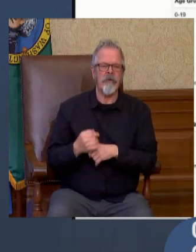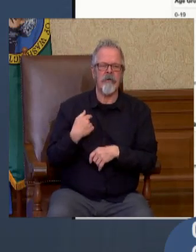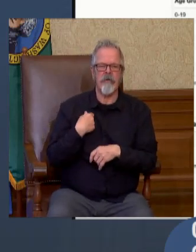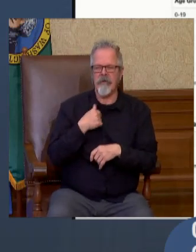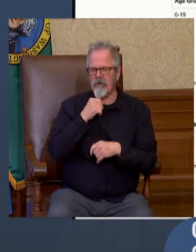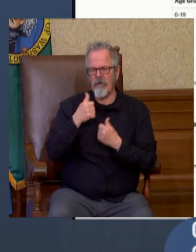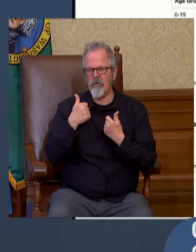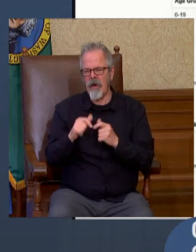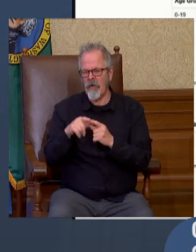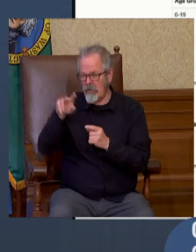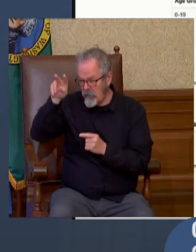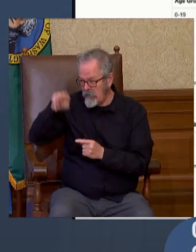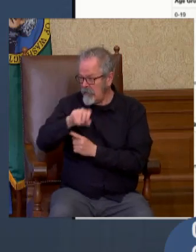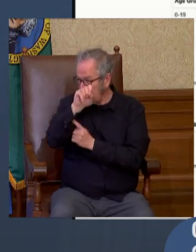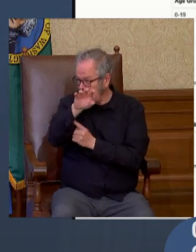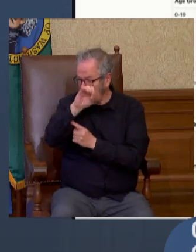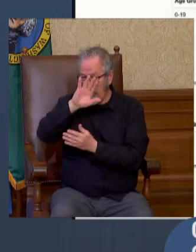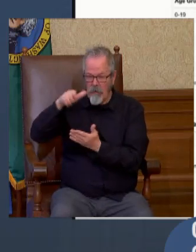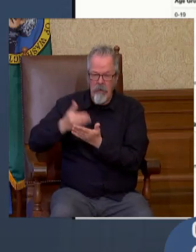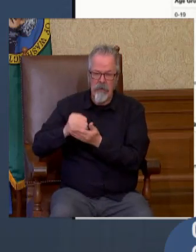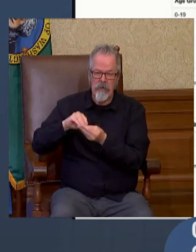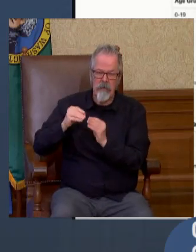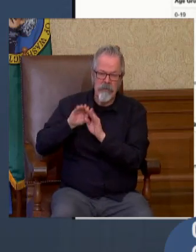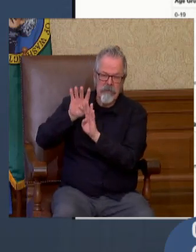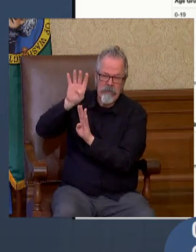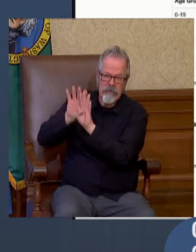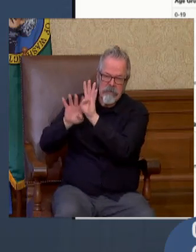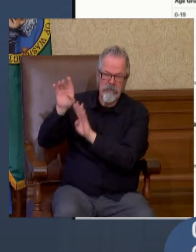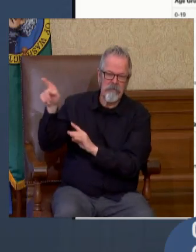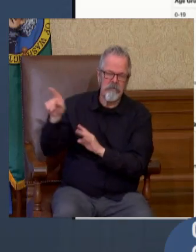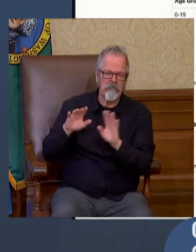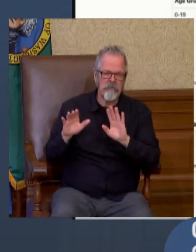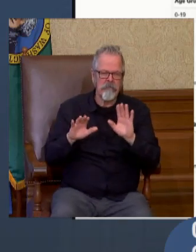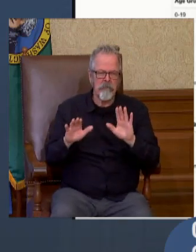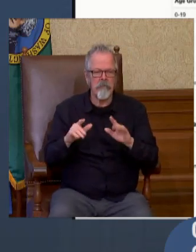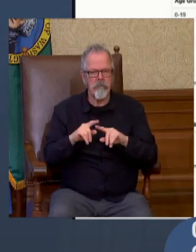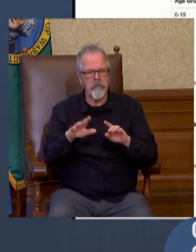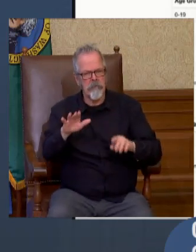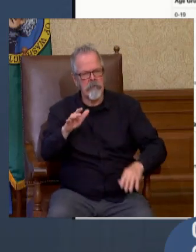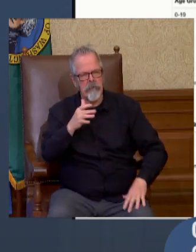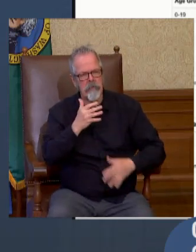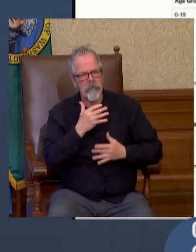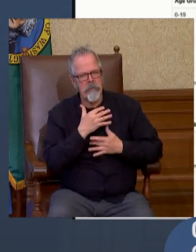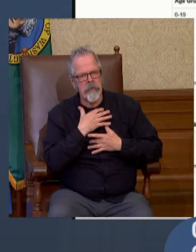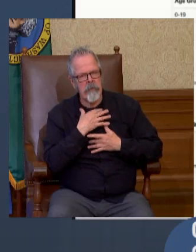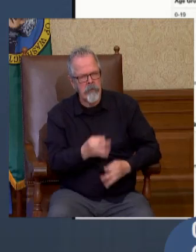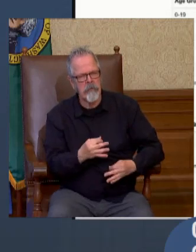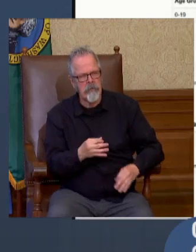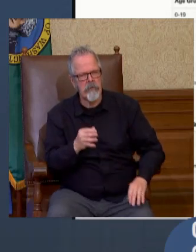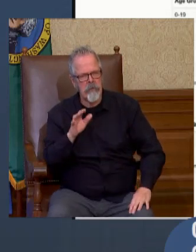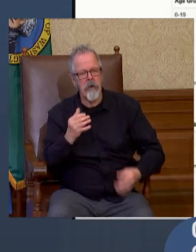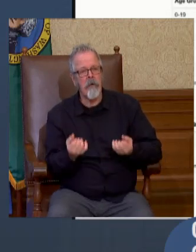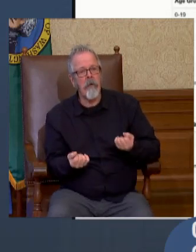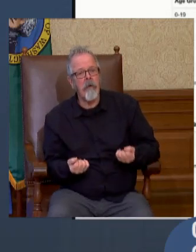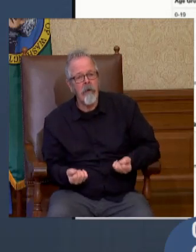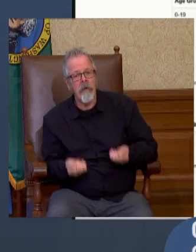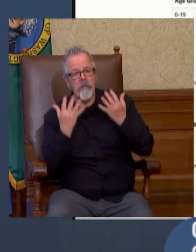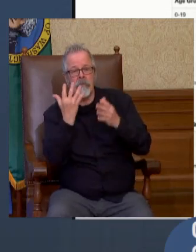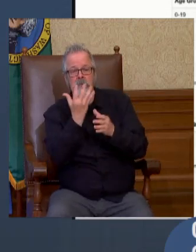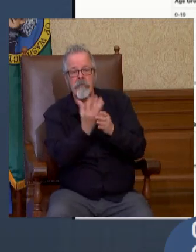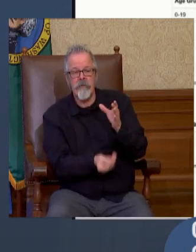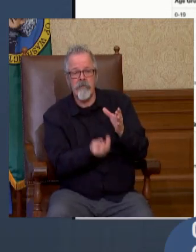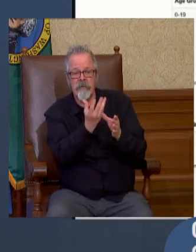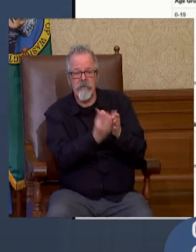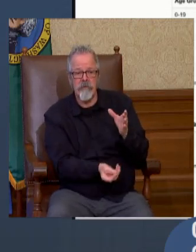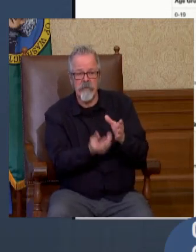interesting disparity, however. The fatalities are different. Hispanic folks represent 13% of the total